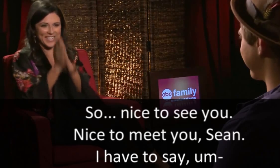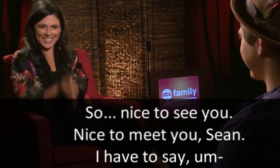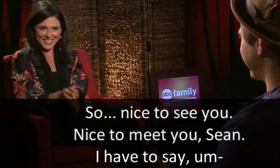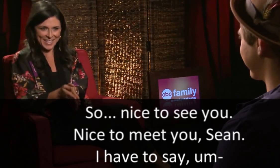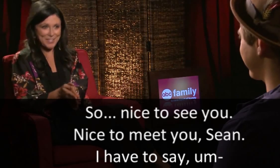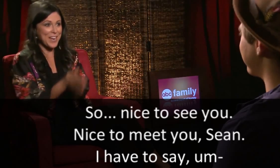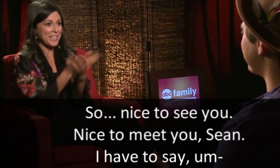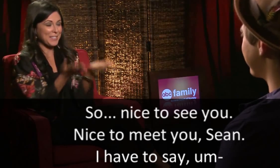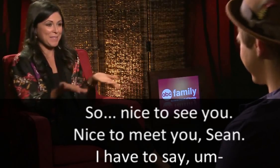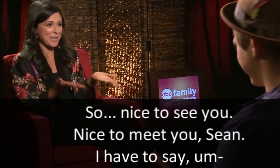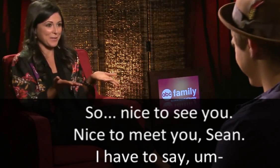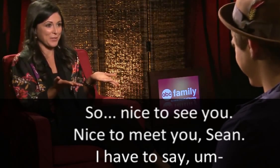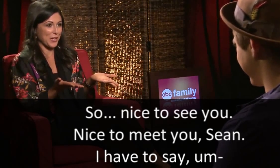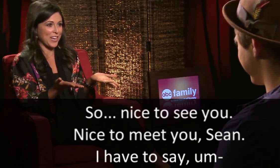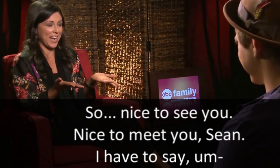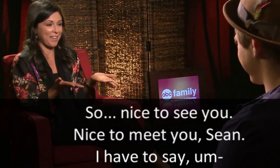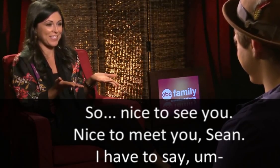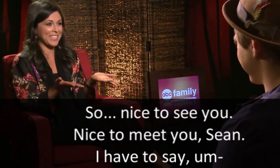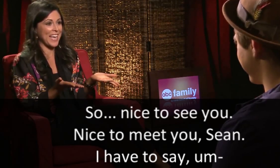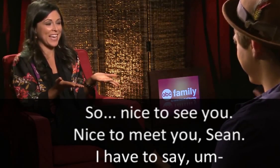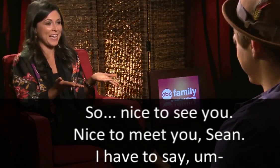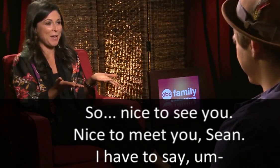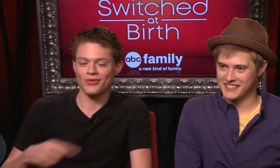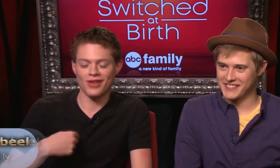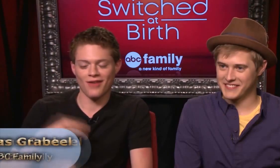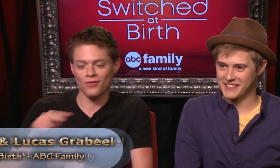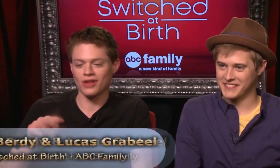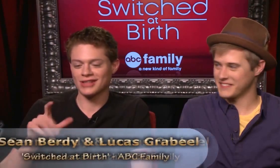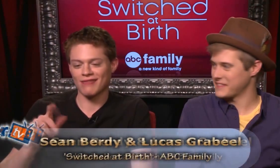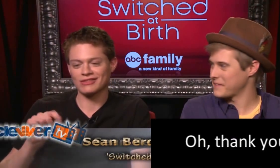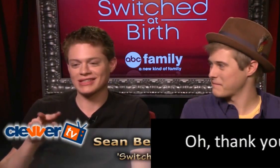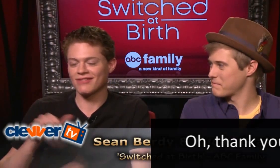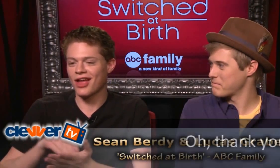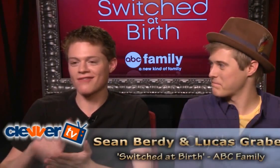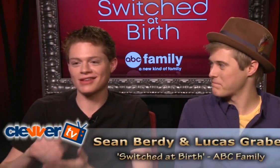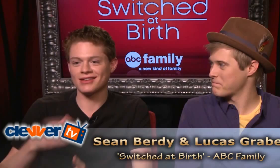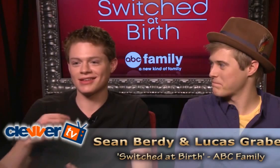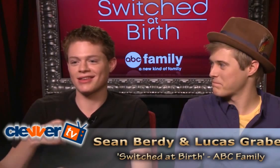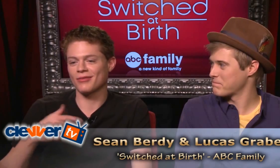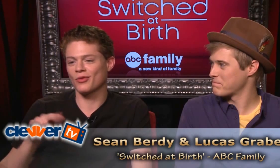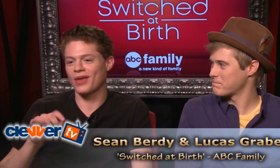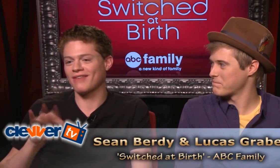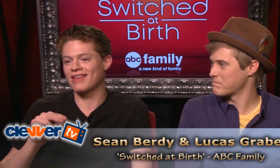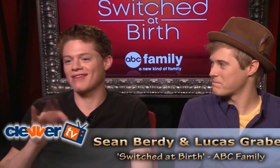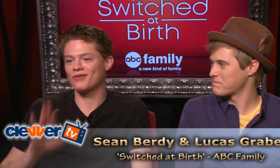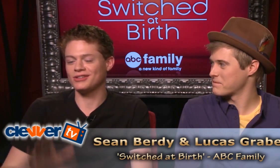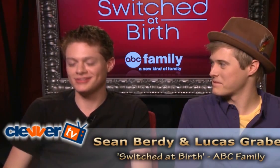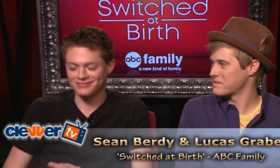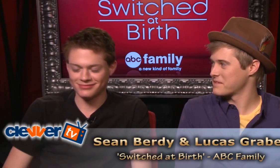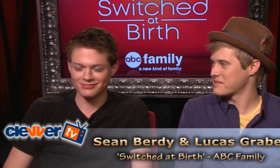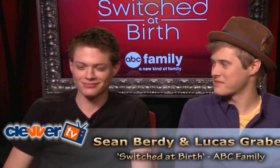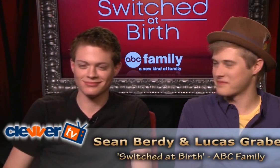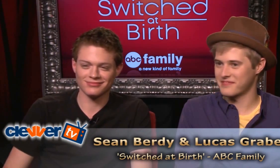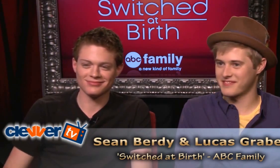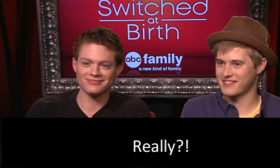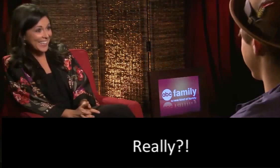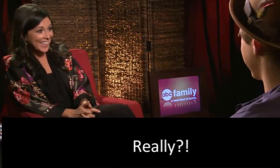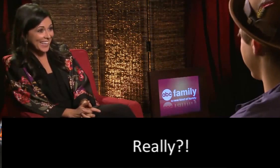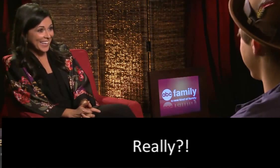nice to see you. Nice to meet you, Sean. I have to say... nice to meet you. Oh, thank you. I've been watching clevverTV over the years, and I'm a big fan of yours. Really?